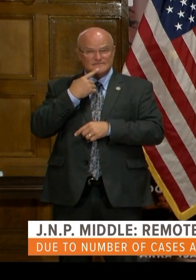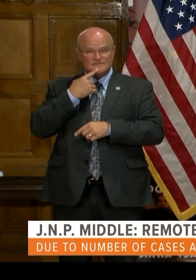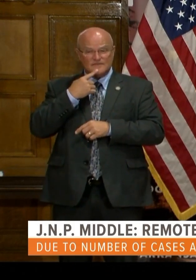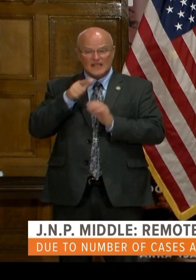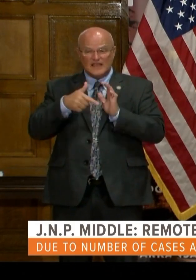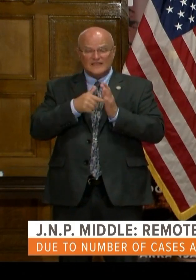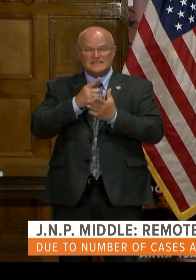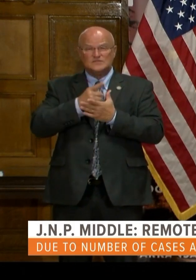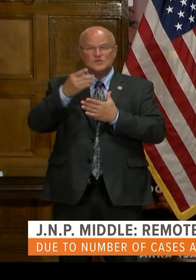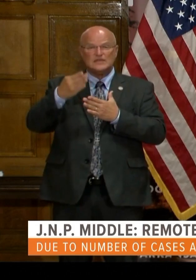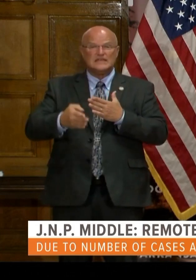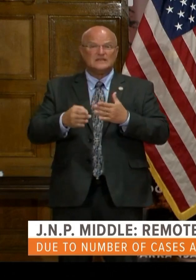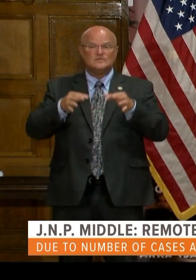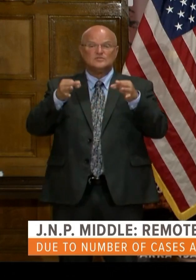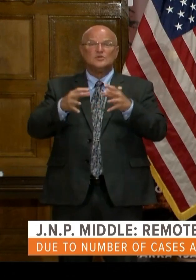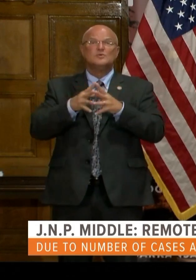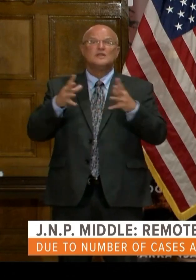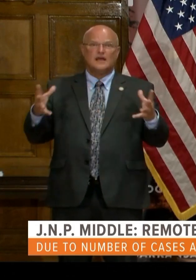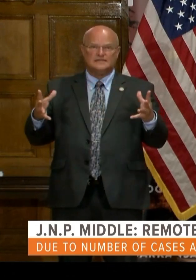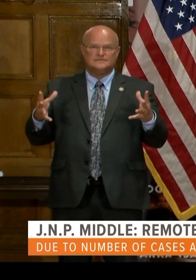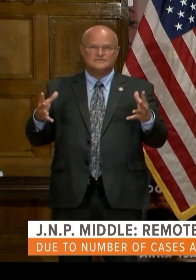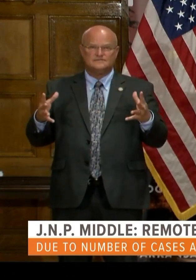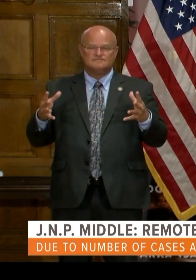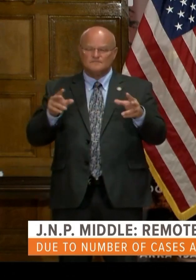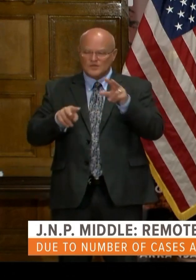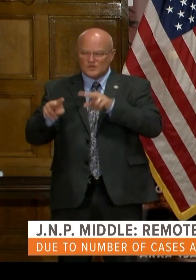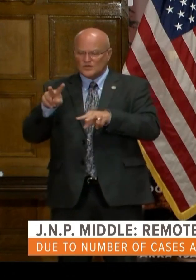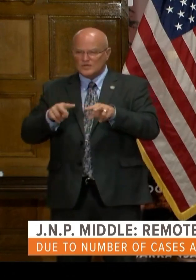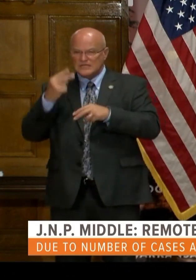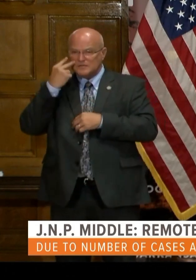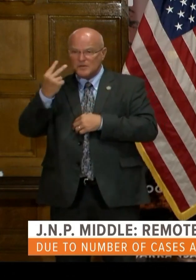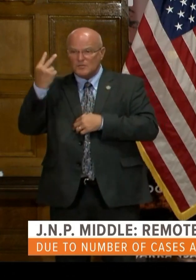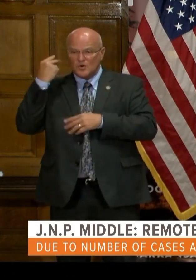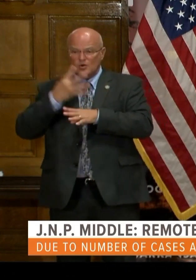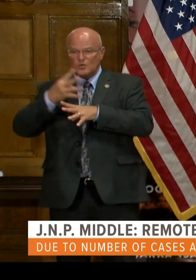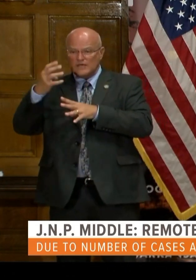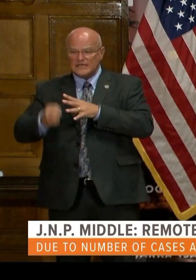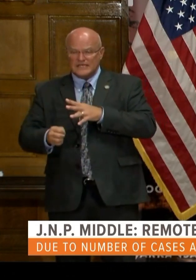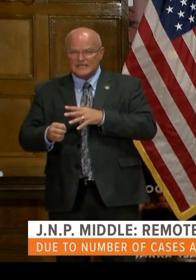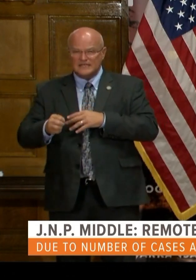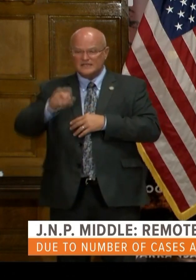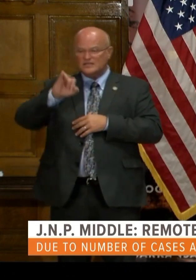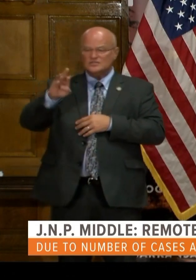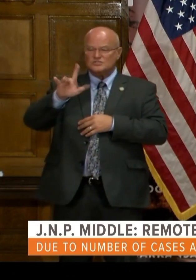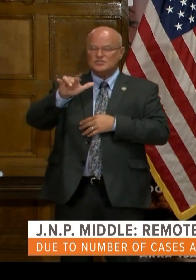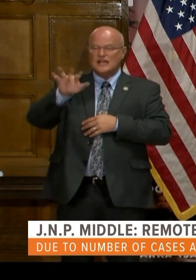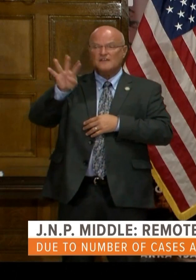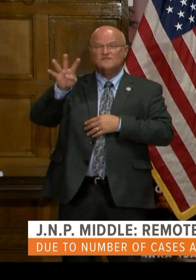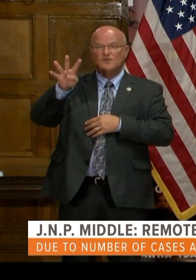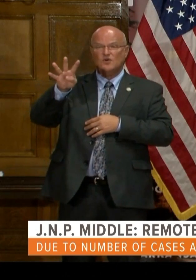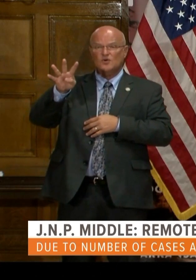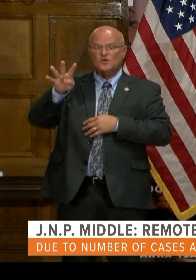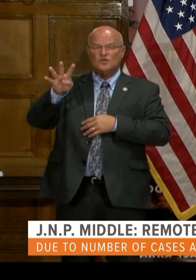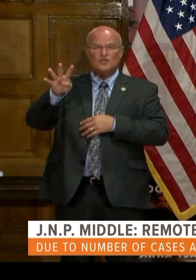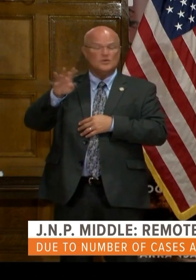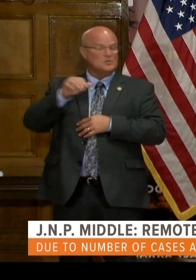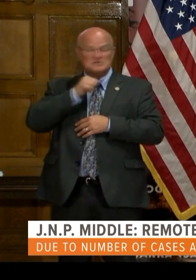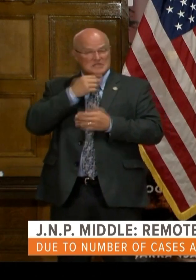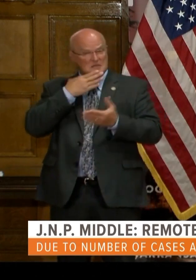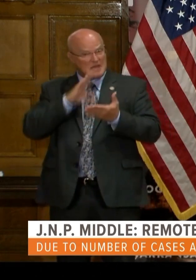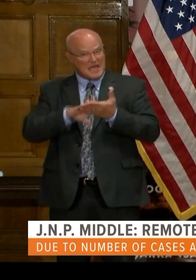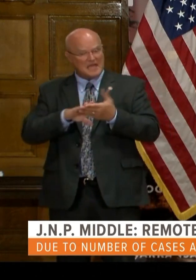this weekend's going to determine a lot. We looked at, Memorial Weekend, you look at the July 4th weekend, which was not near as